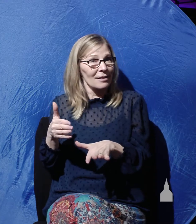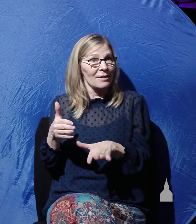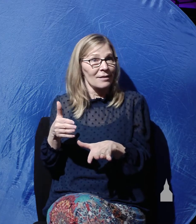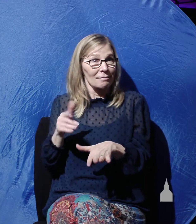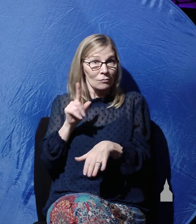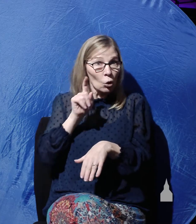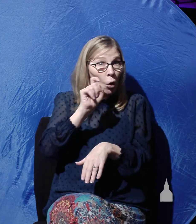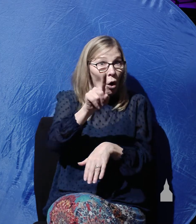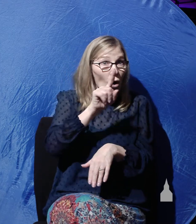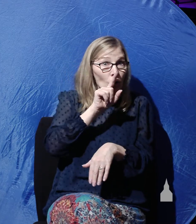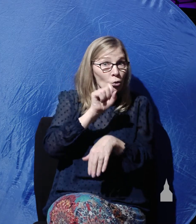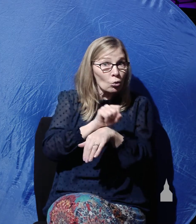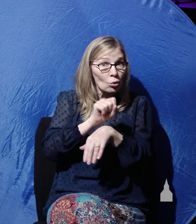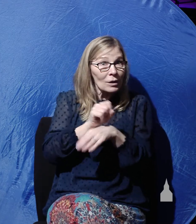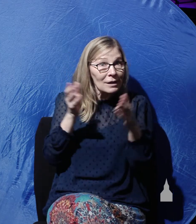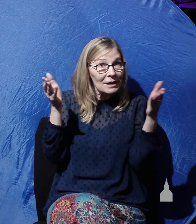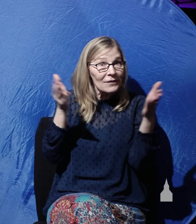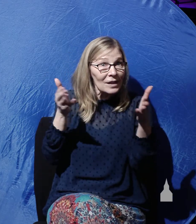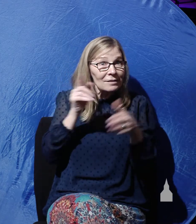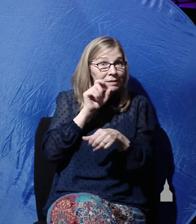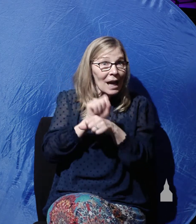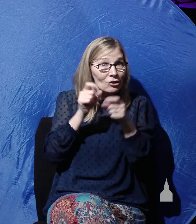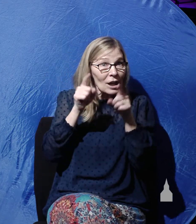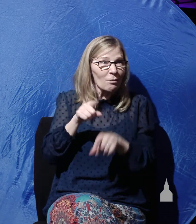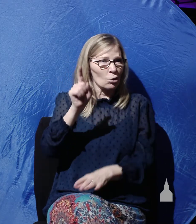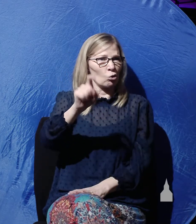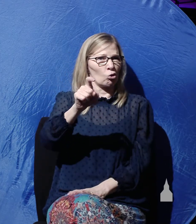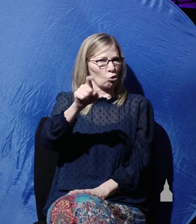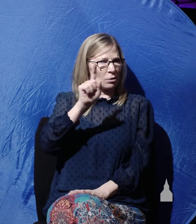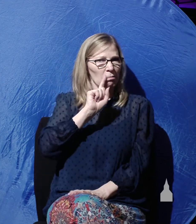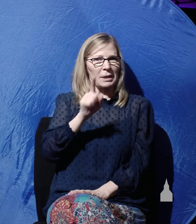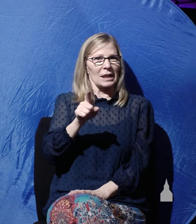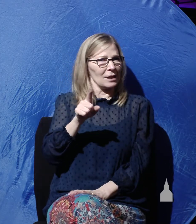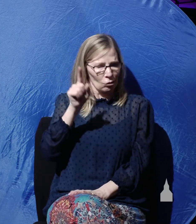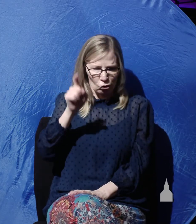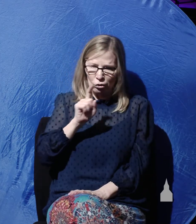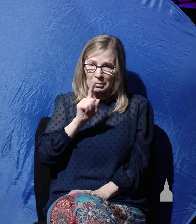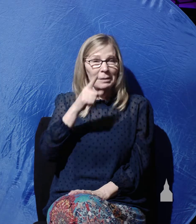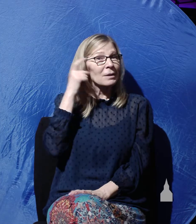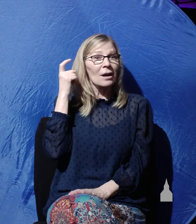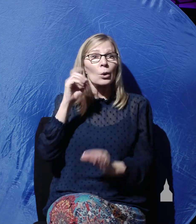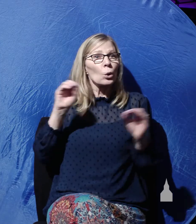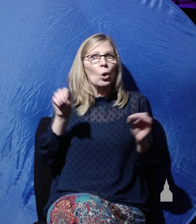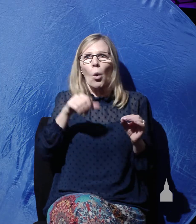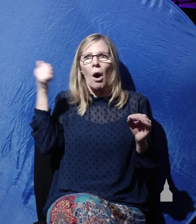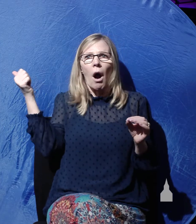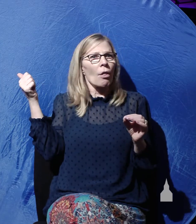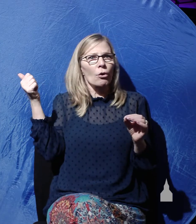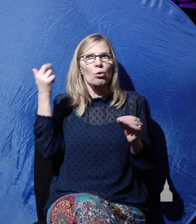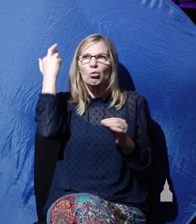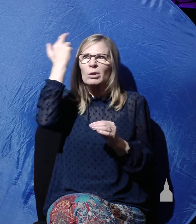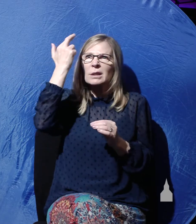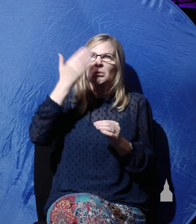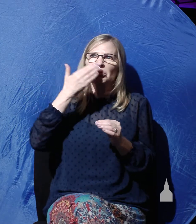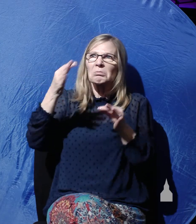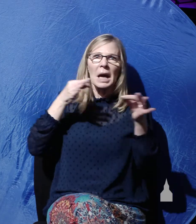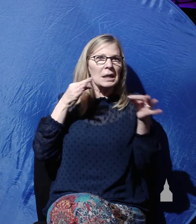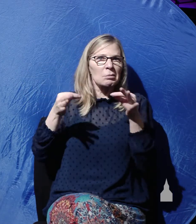that this actually happened? You should be. You should absolutely be, because there's no other reasonable explanation for the stone